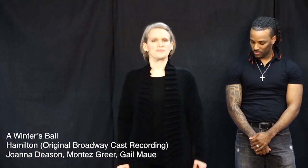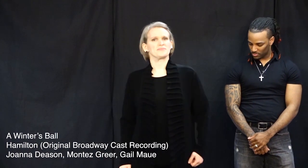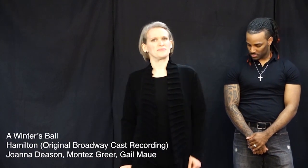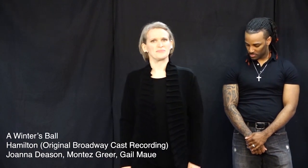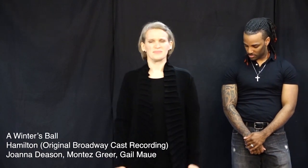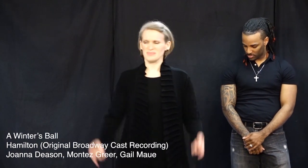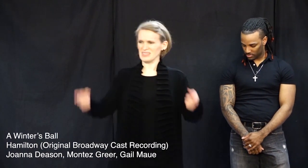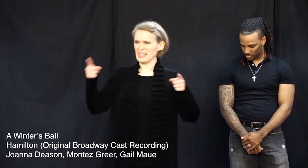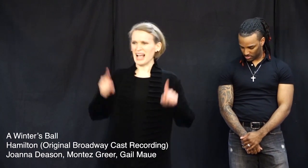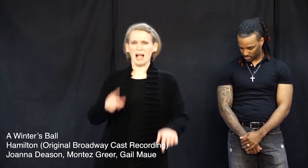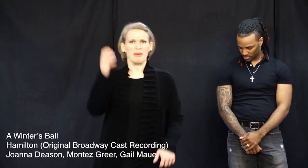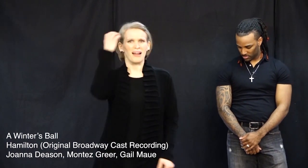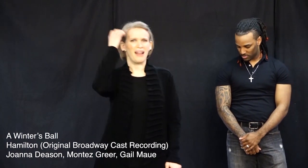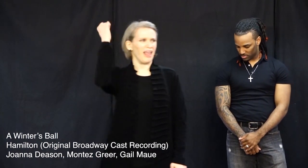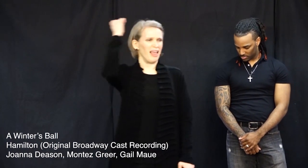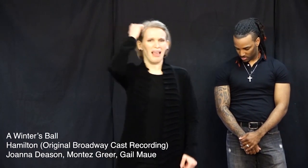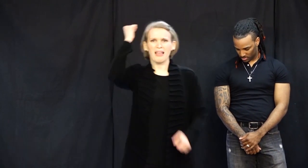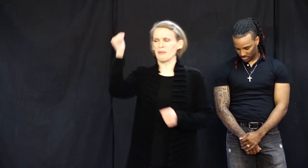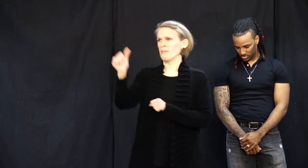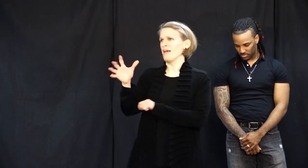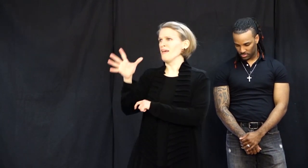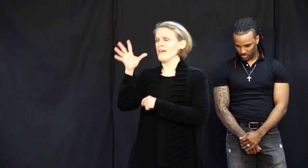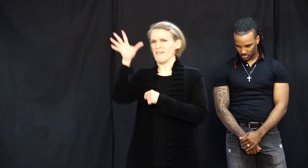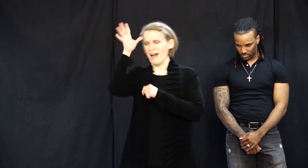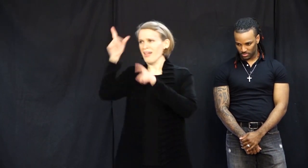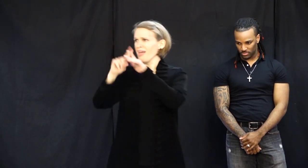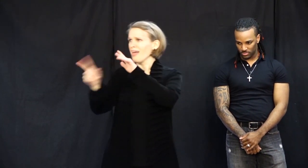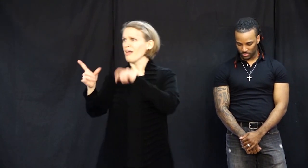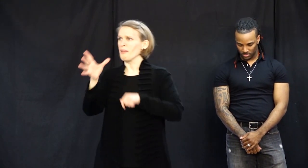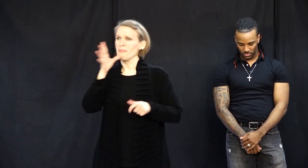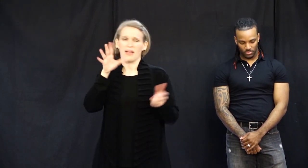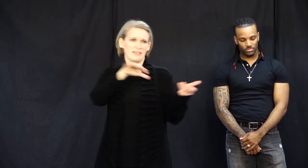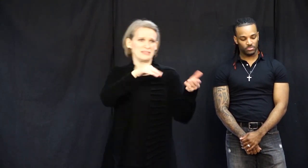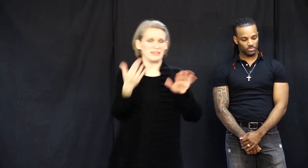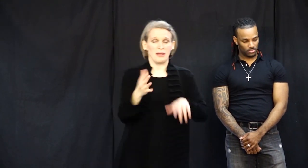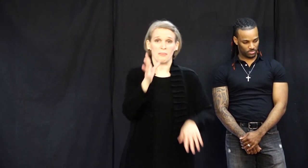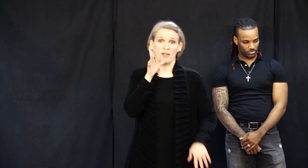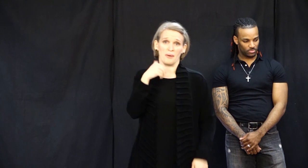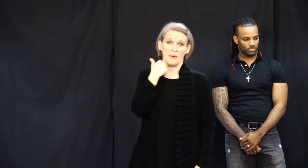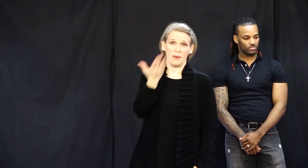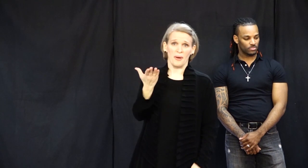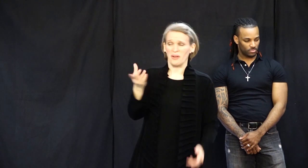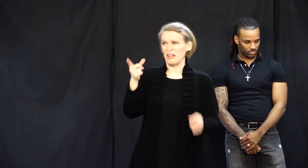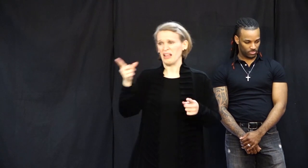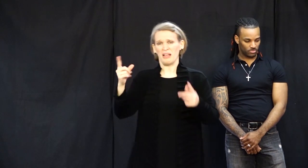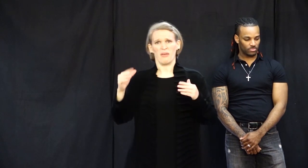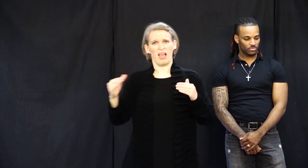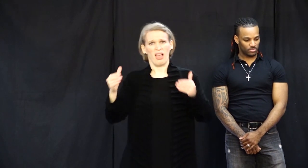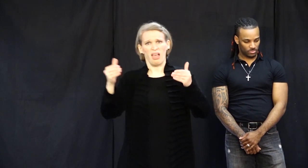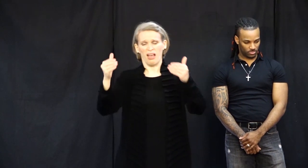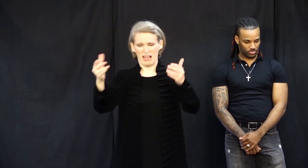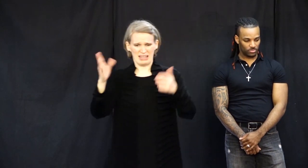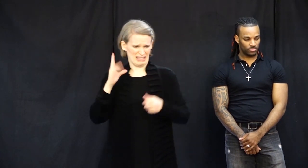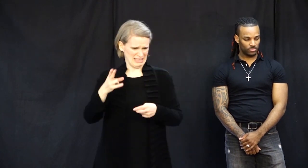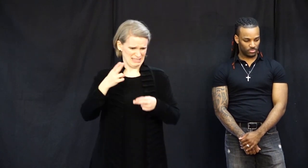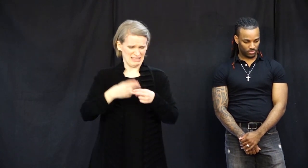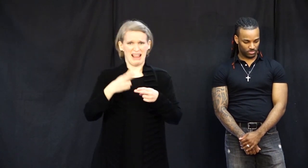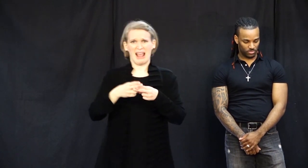How does a bastard, orphan, son of a whore go on and on, grow into more of a